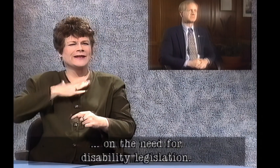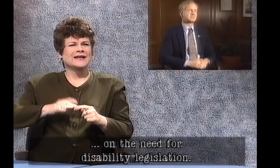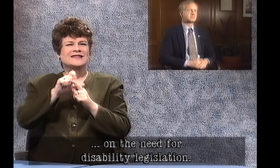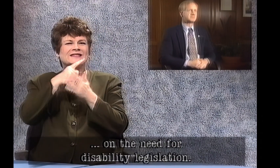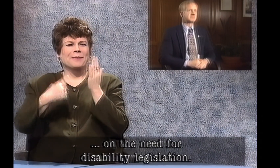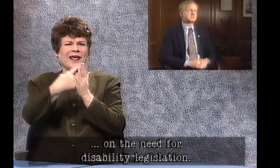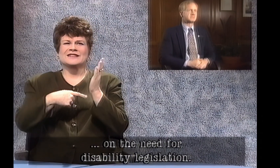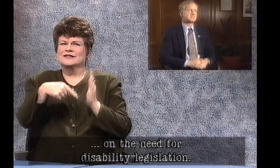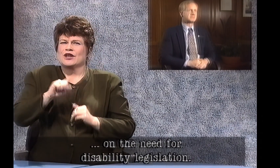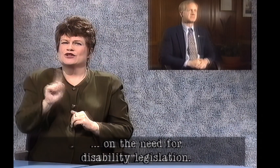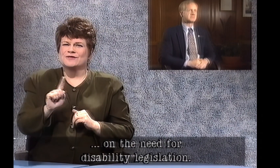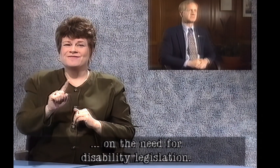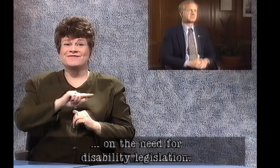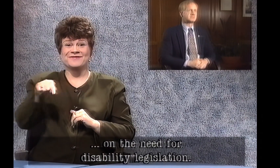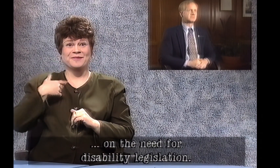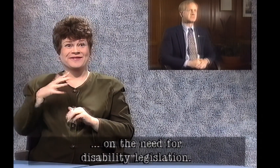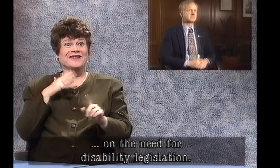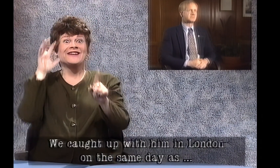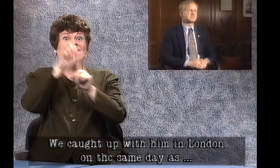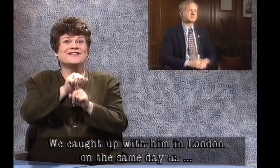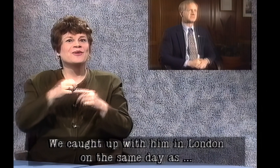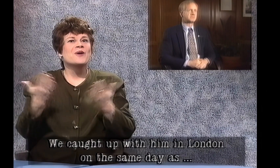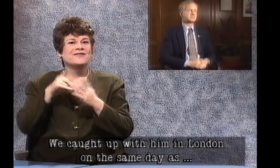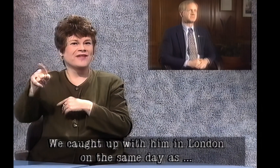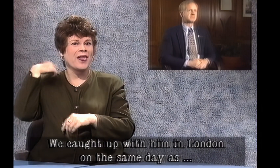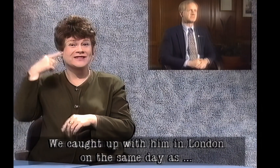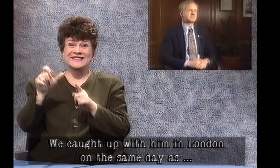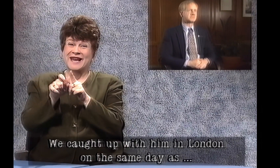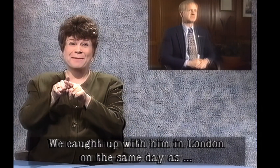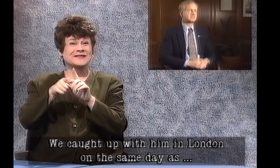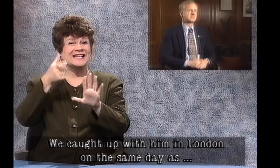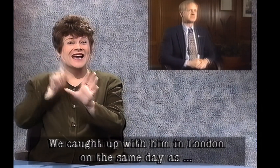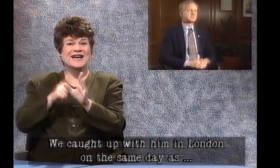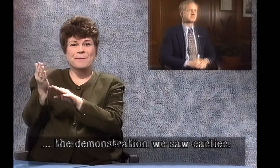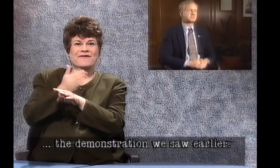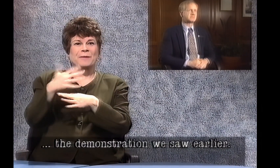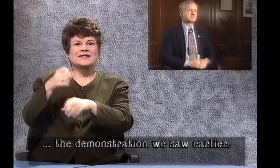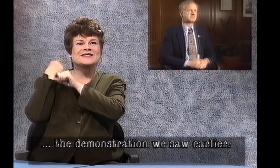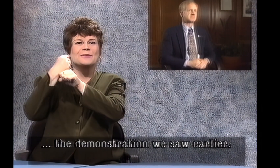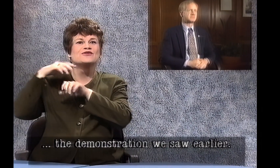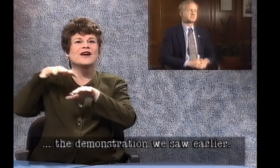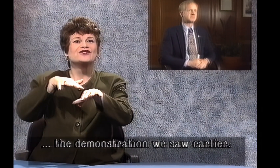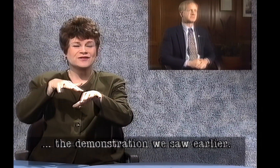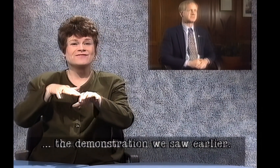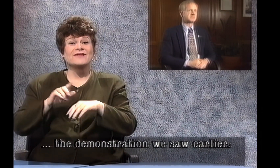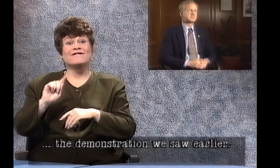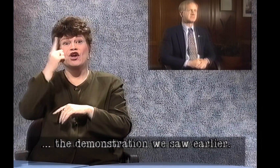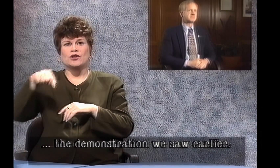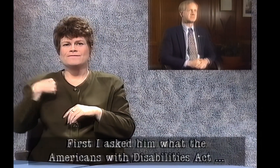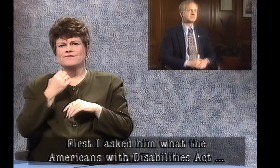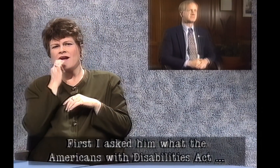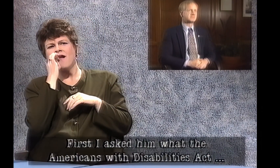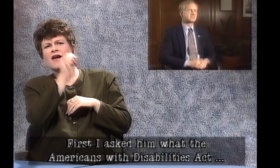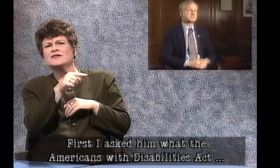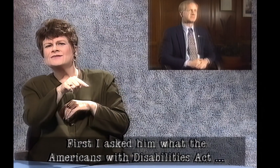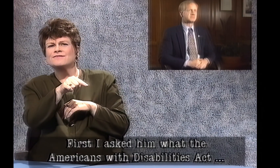meetings on the need for disability legislation. We caught up with him in London on the same day as the demonstration we saw earlier.